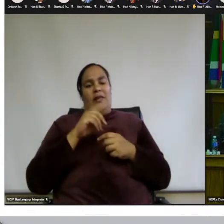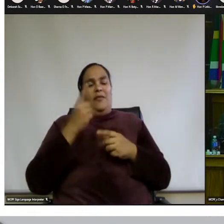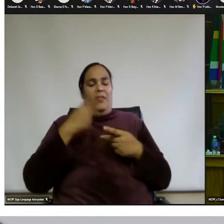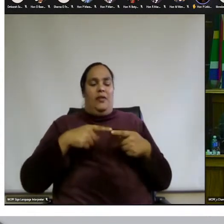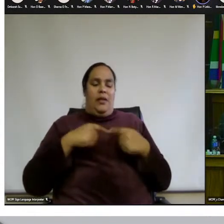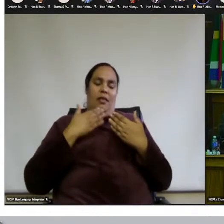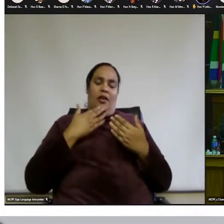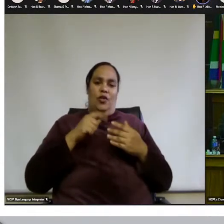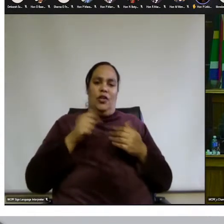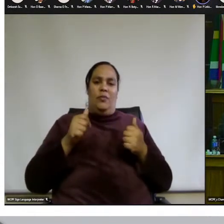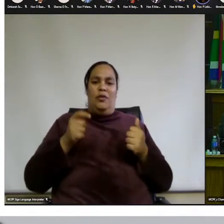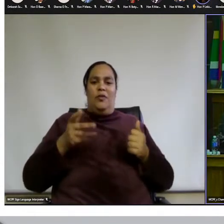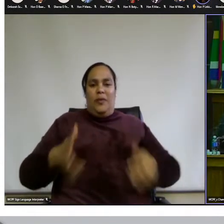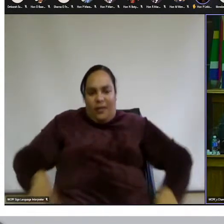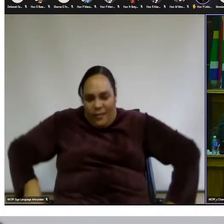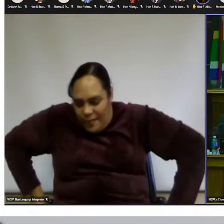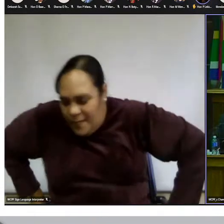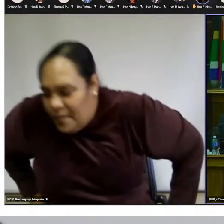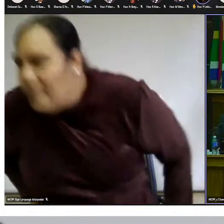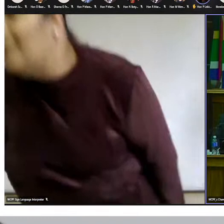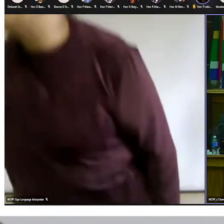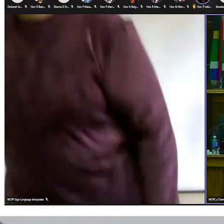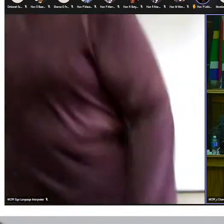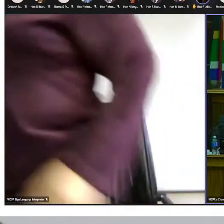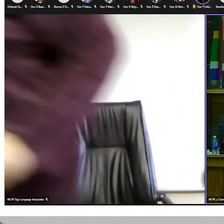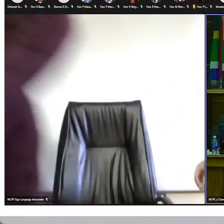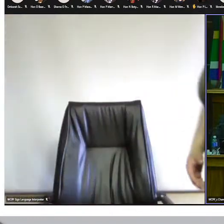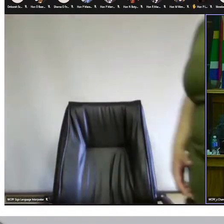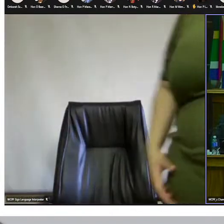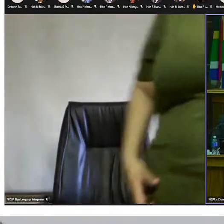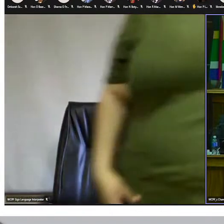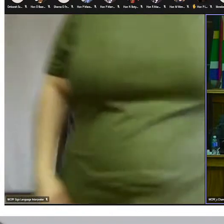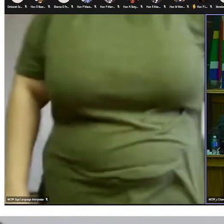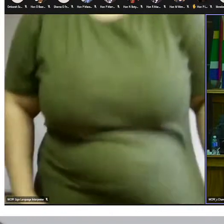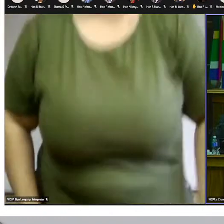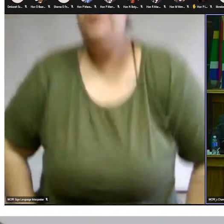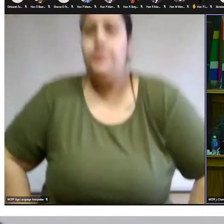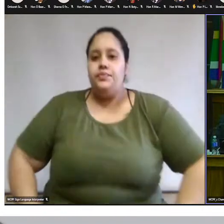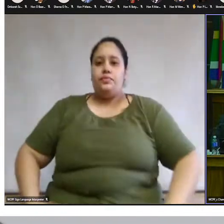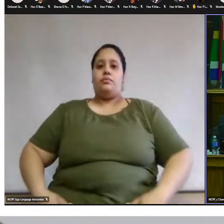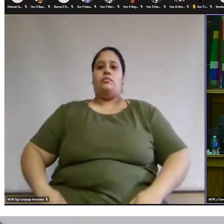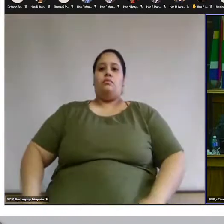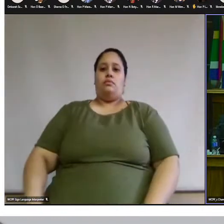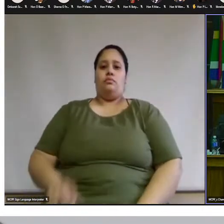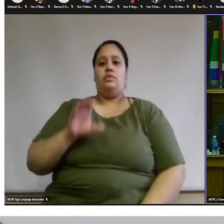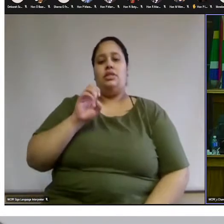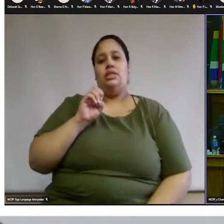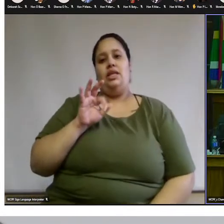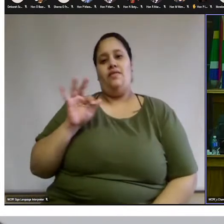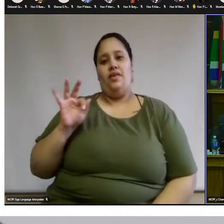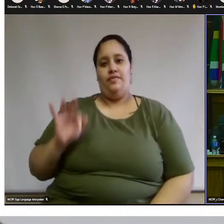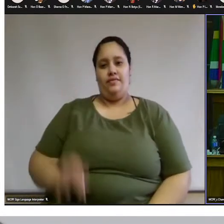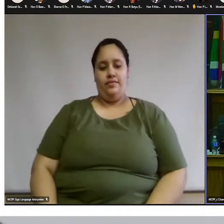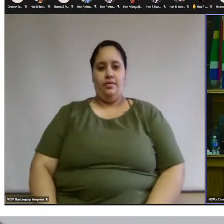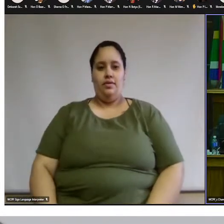thank you, Deputy Speaker. Thank you very much, Honourable Member. I now recognise the EFF.